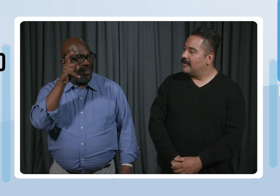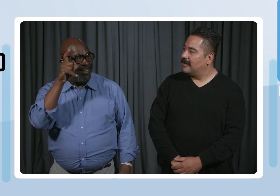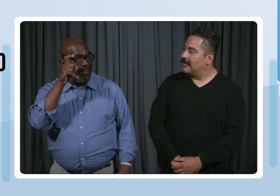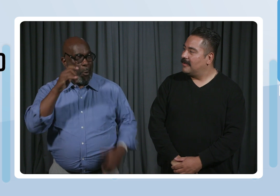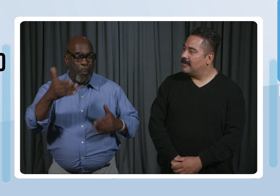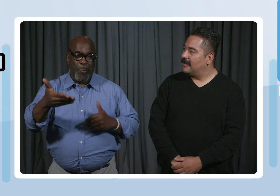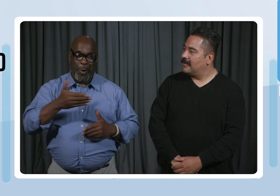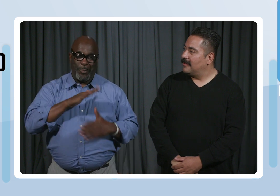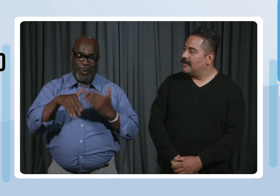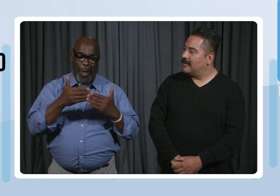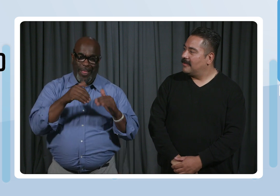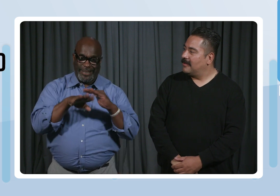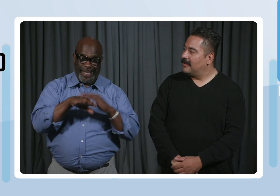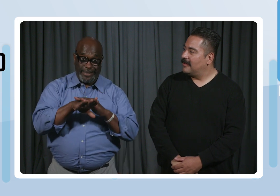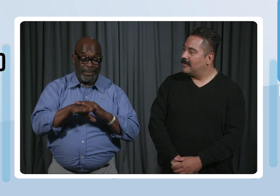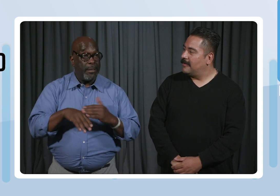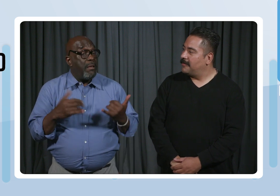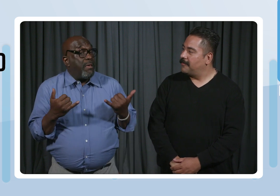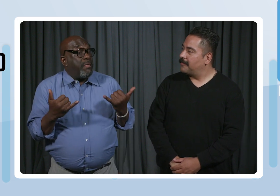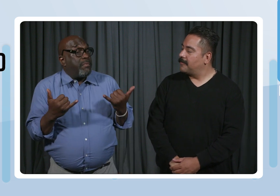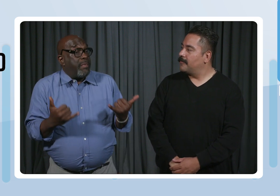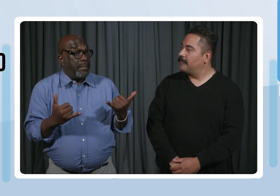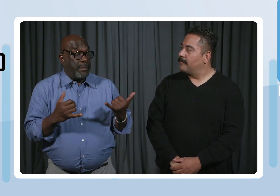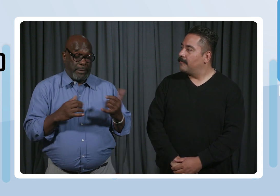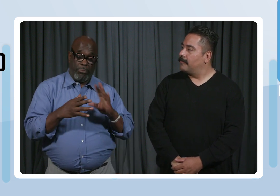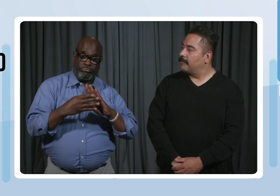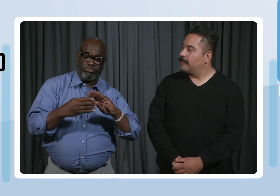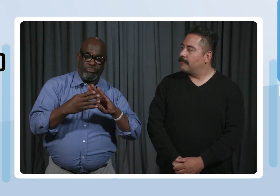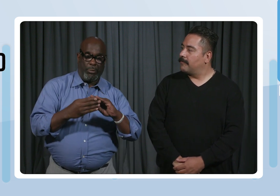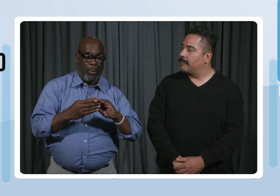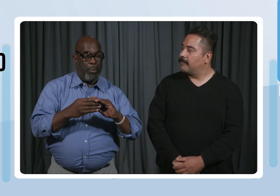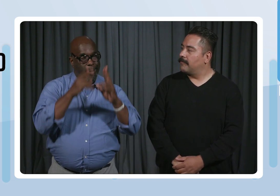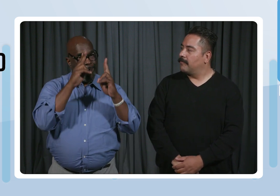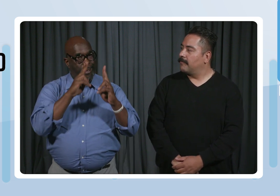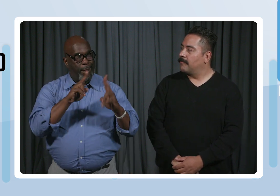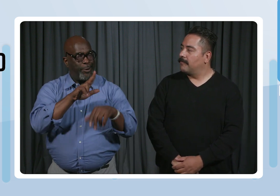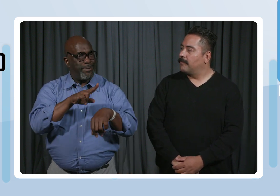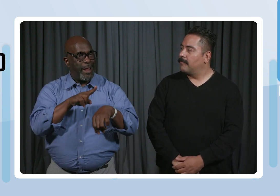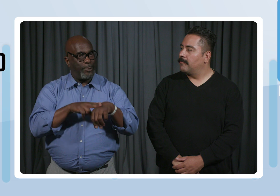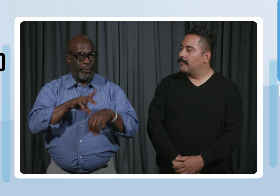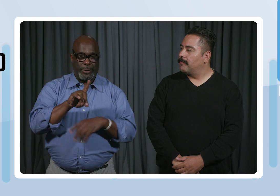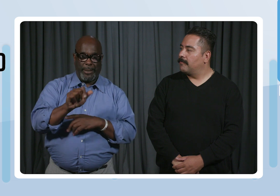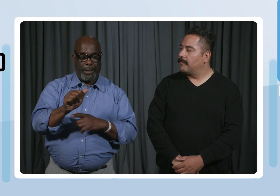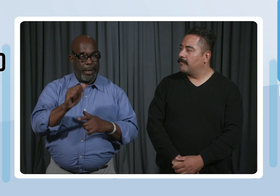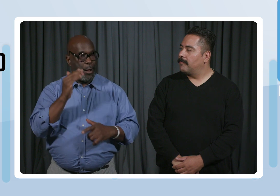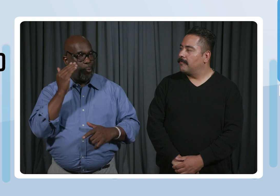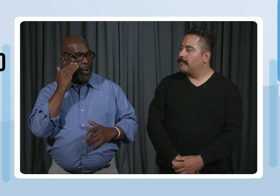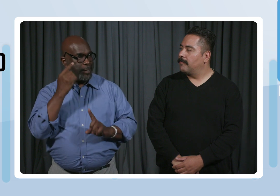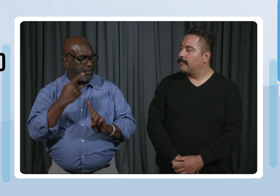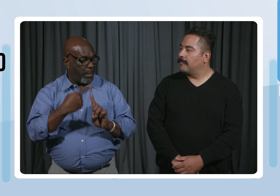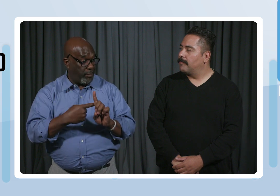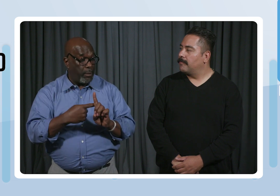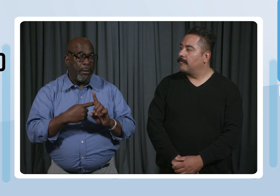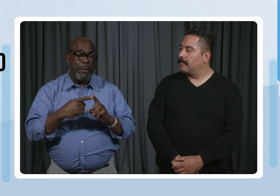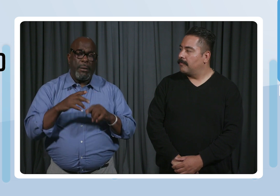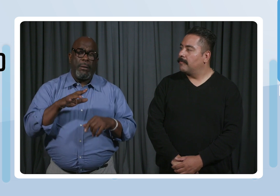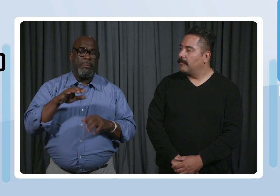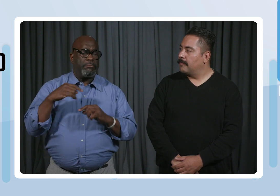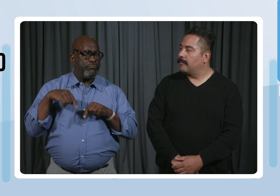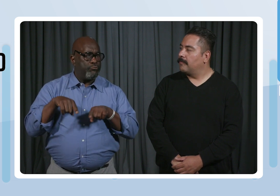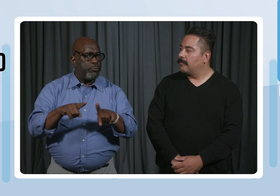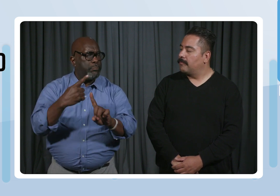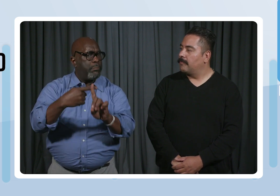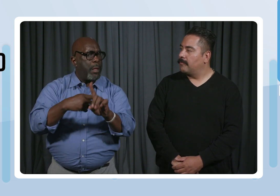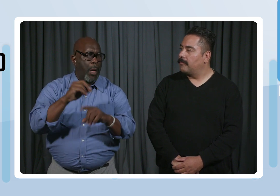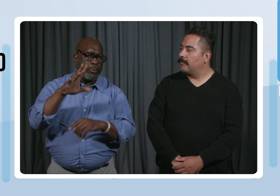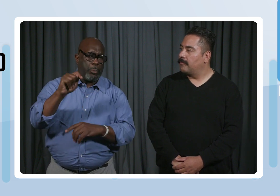In this episode, we honor National Disability Employment Awareness Month. Throughout October, we recognize the many